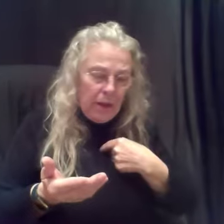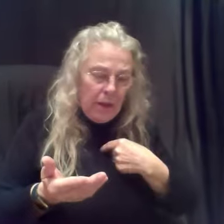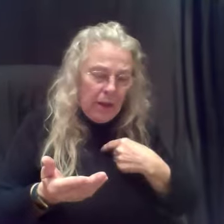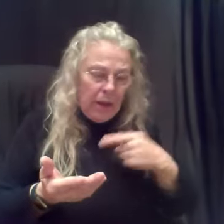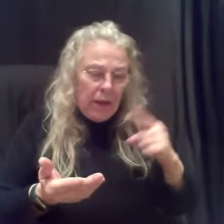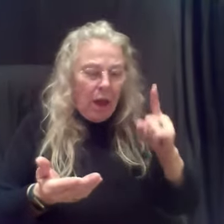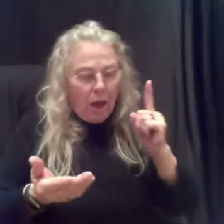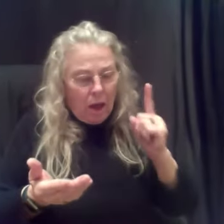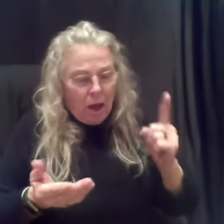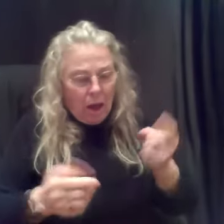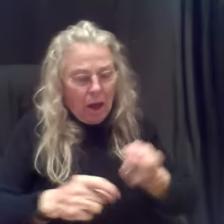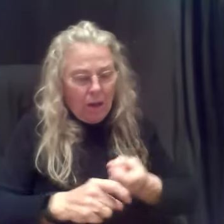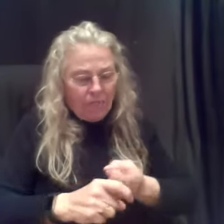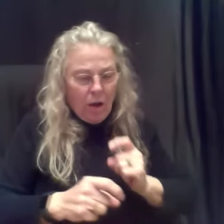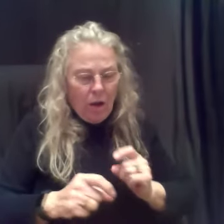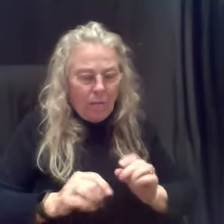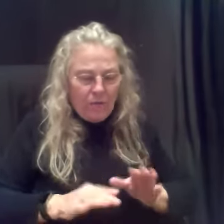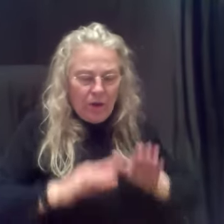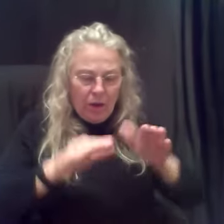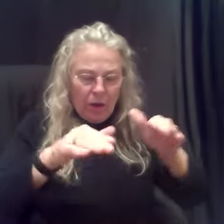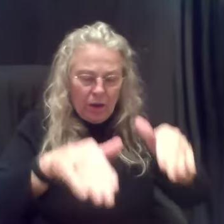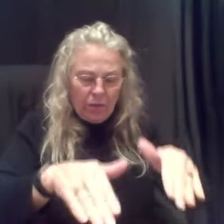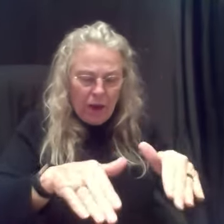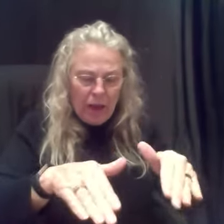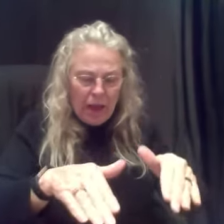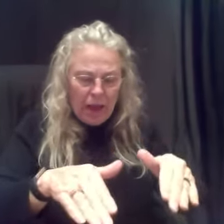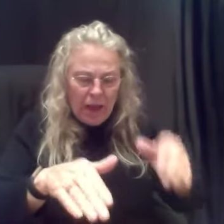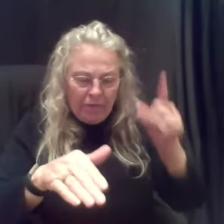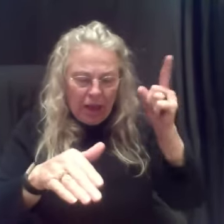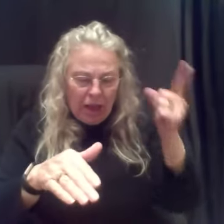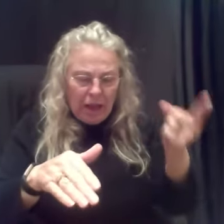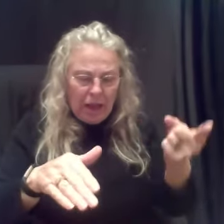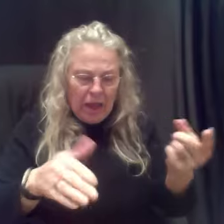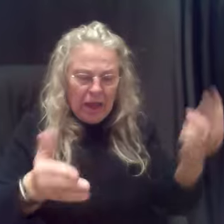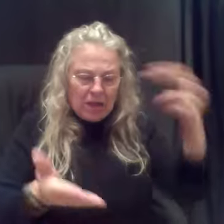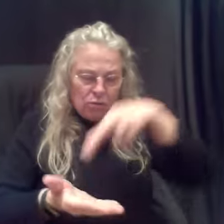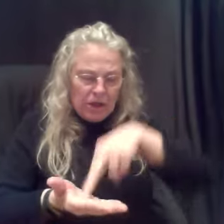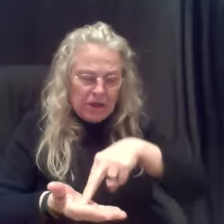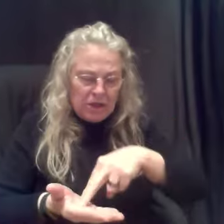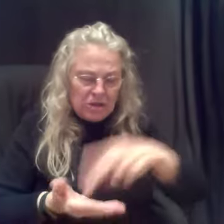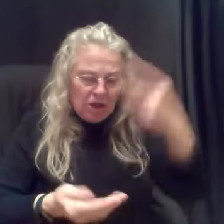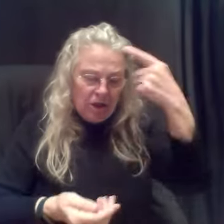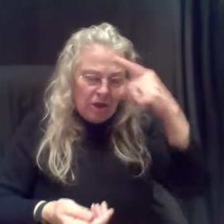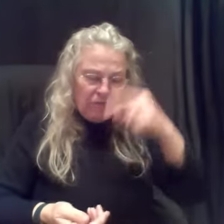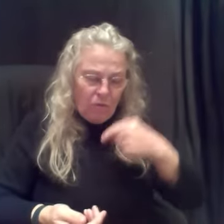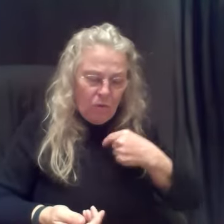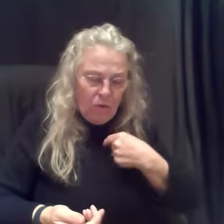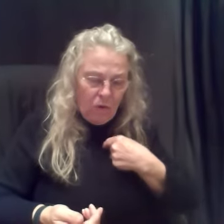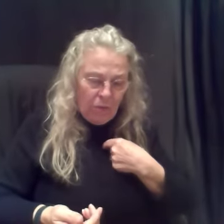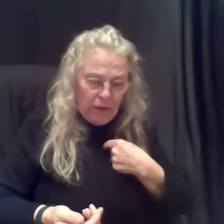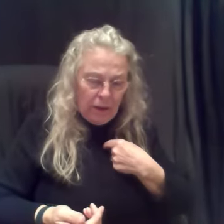me. Up from the grave, he has risen for